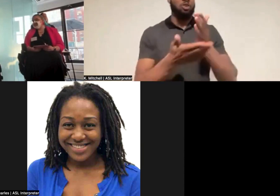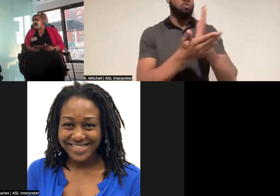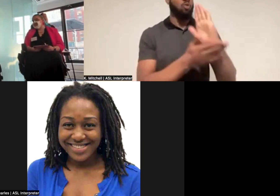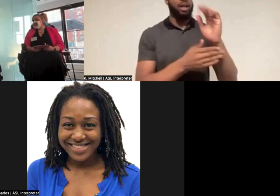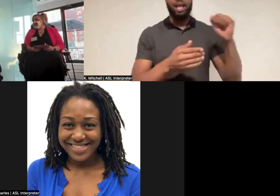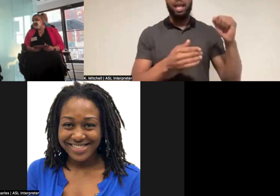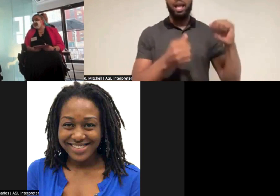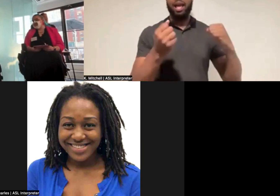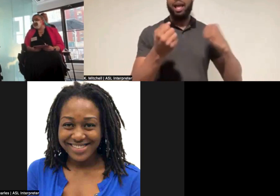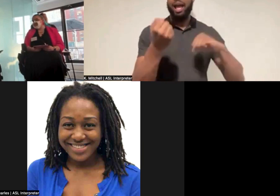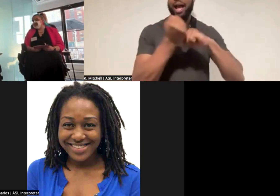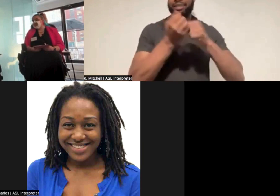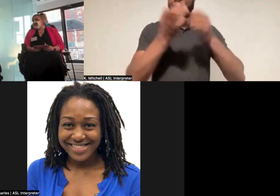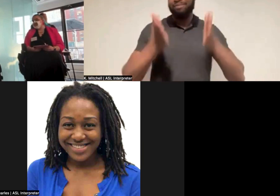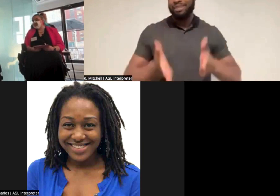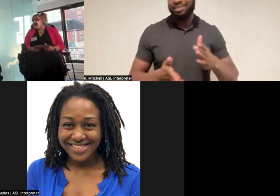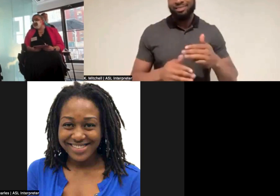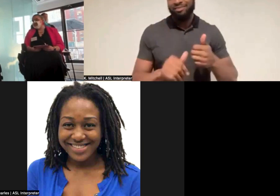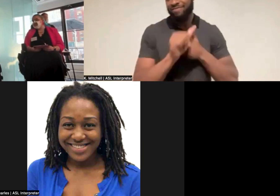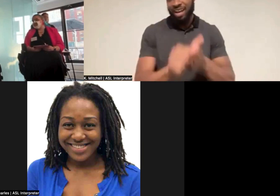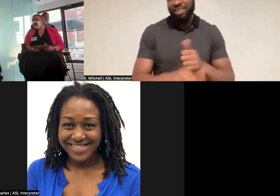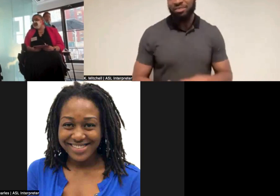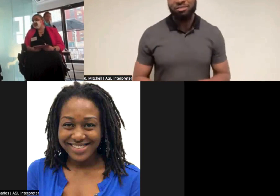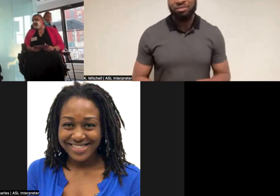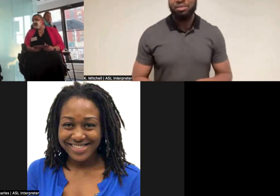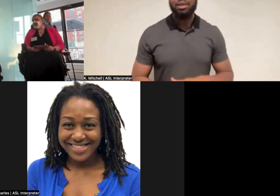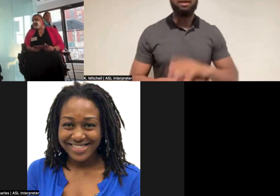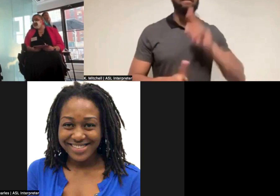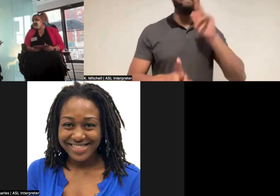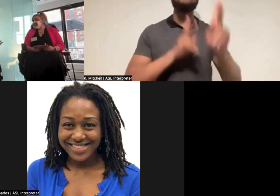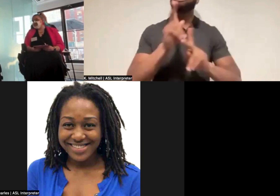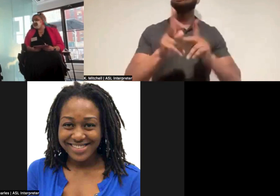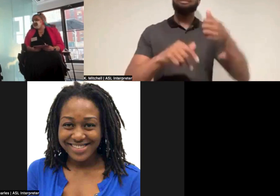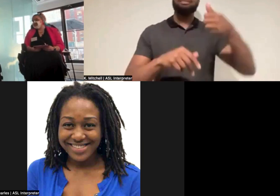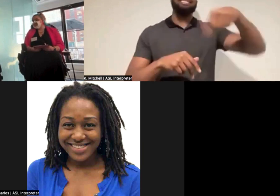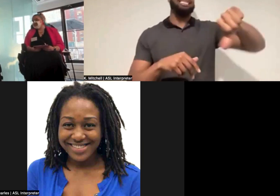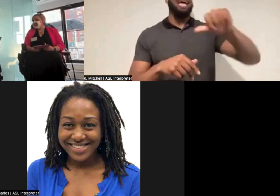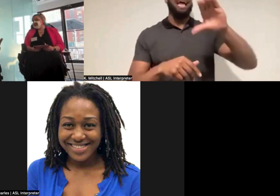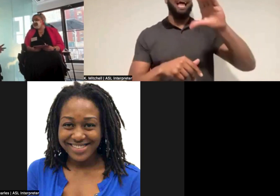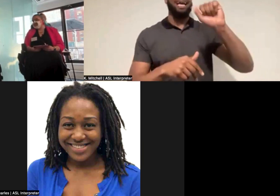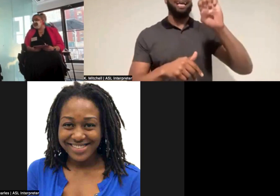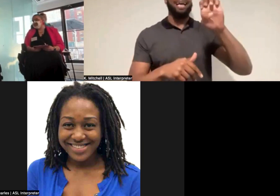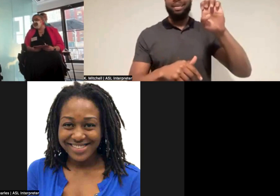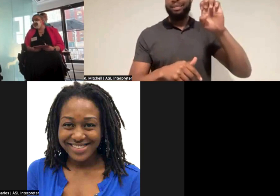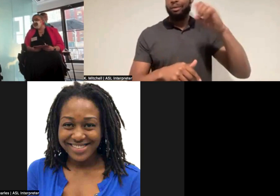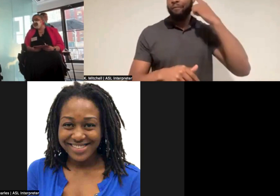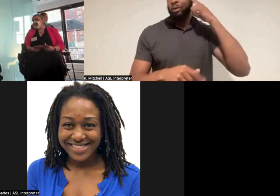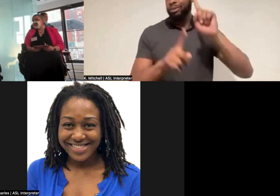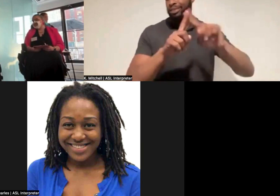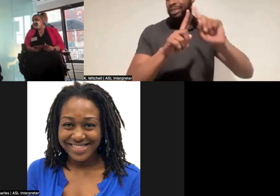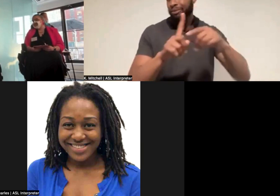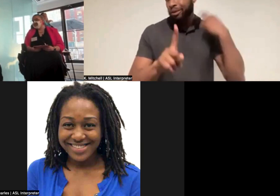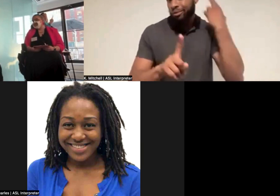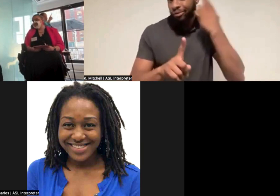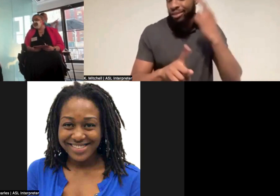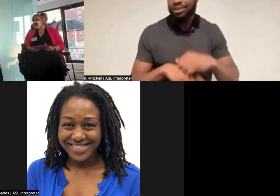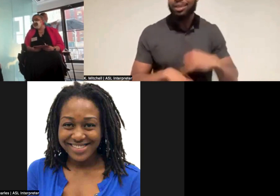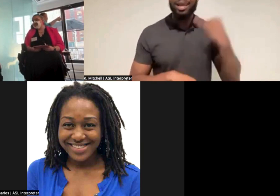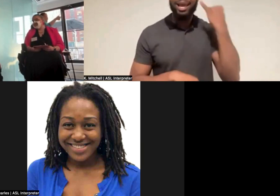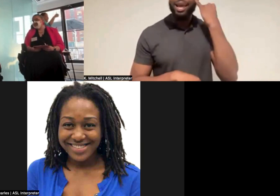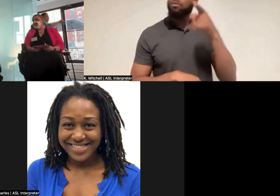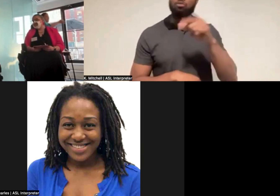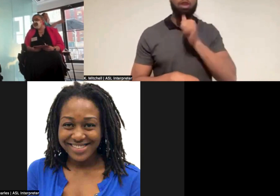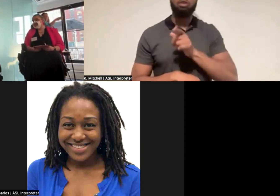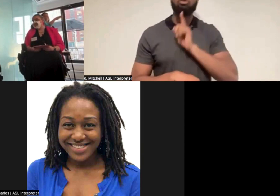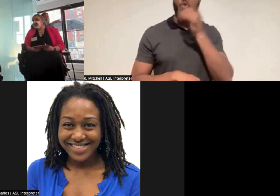will deny cases for all various reasons, and you should know that if one attorney denies you, you can go to the next attorney,